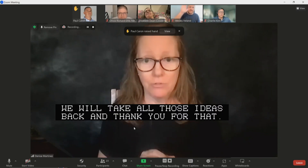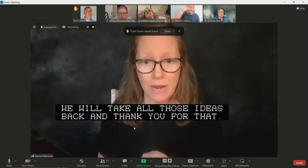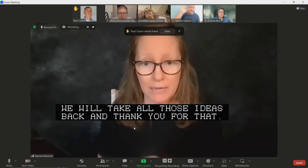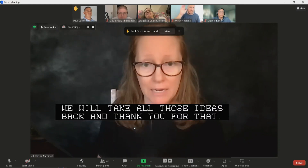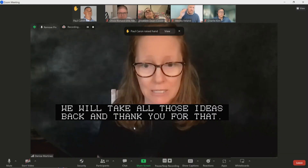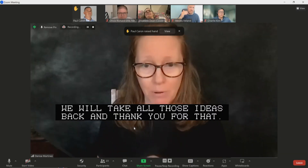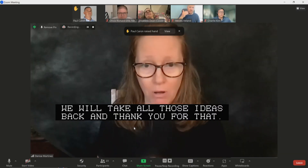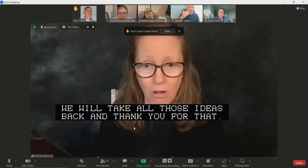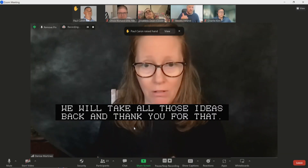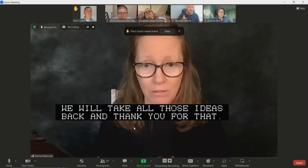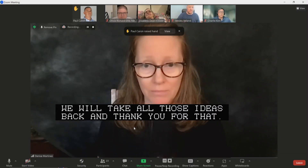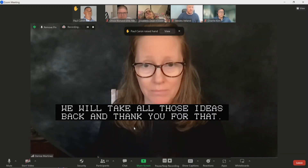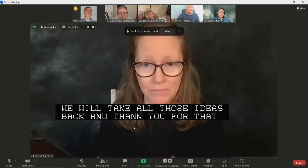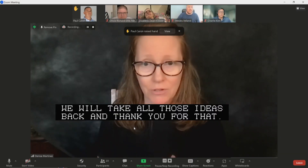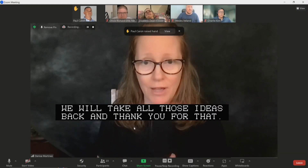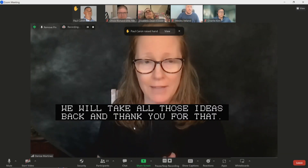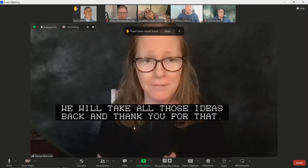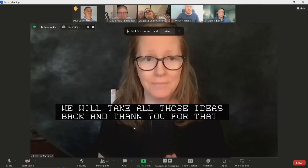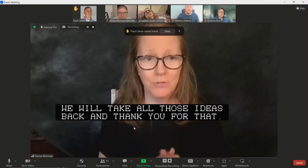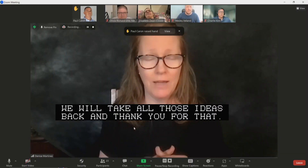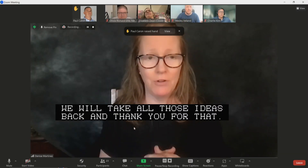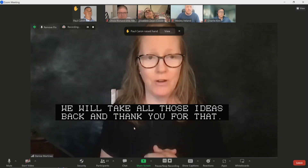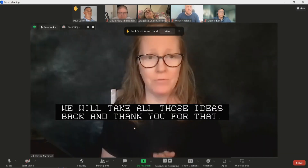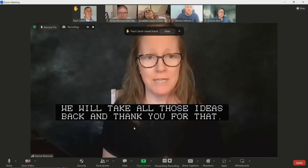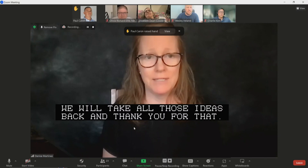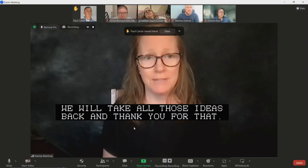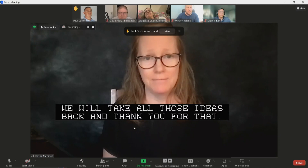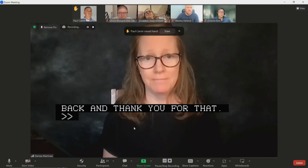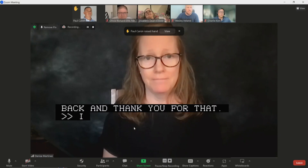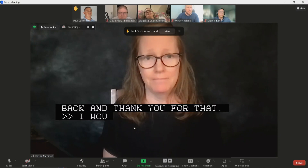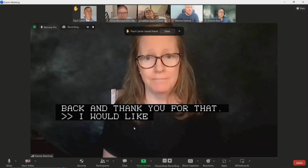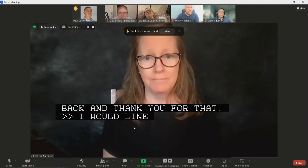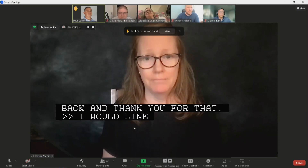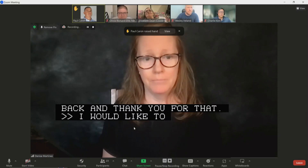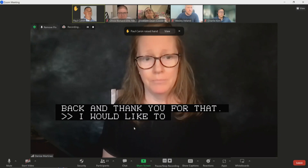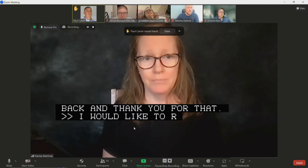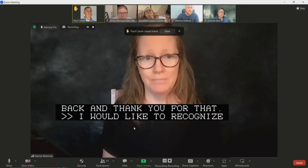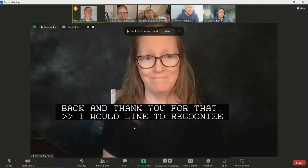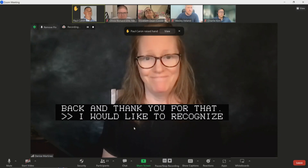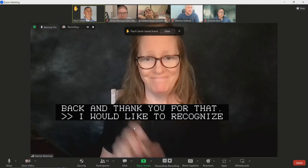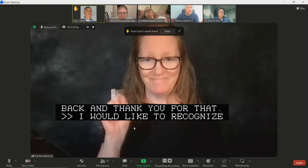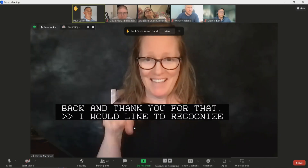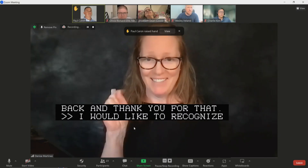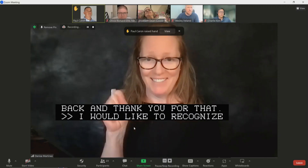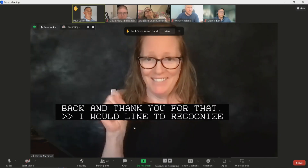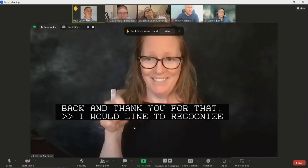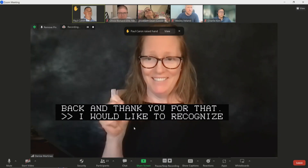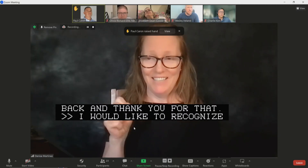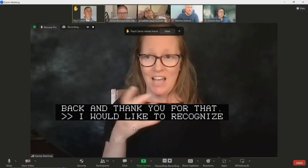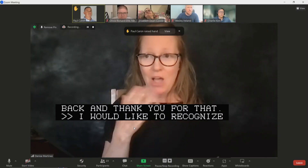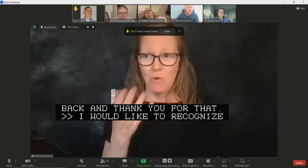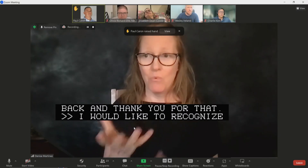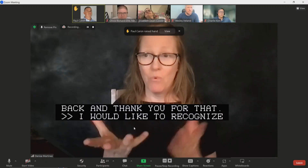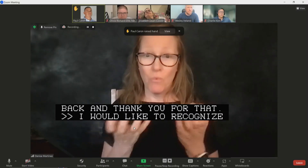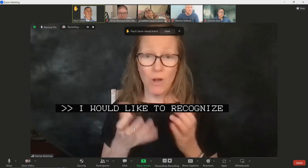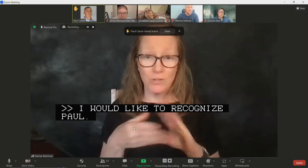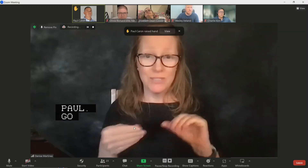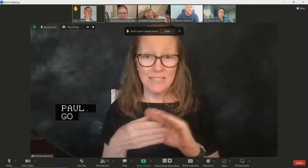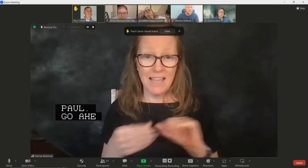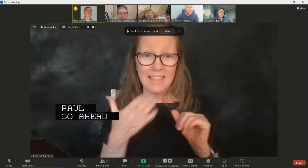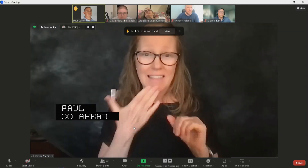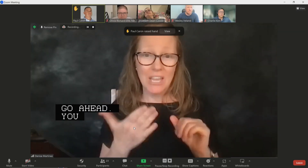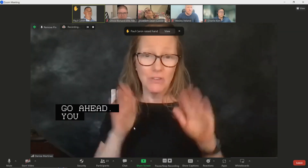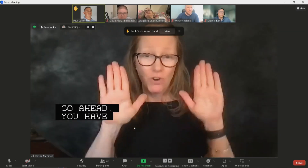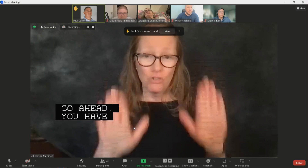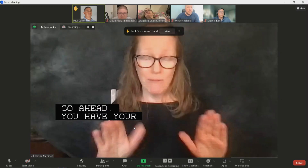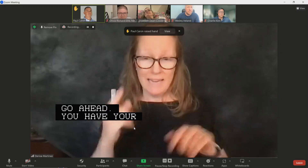I'd like to recognize Paul. Go ahead, you have your hand raised. Yes, I just want to say thank you for a great day